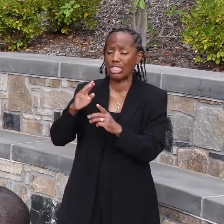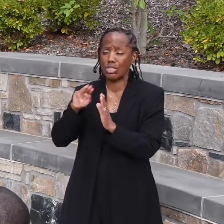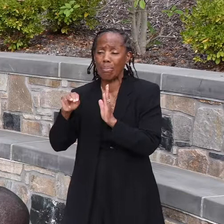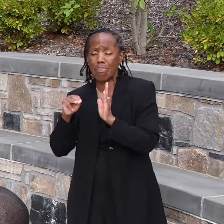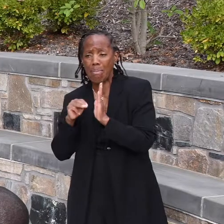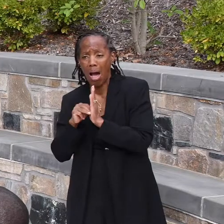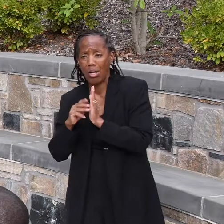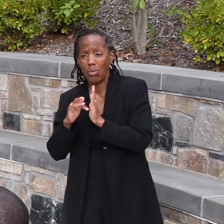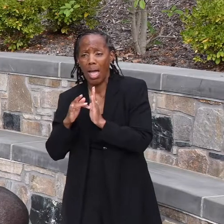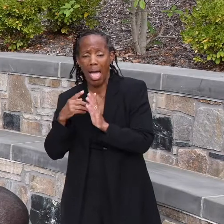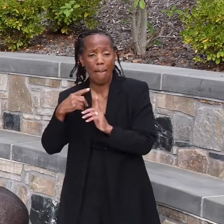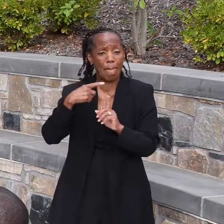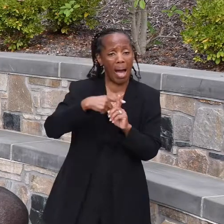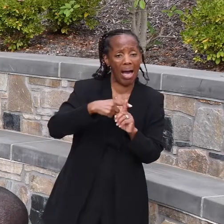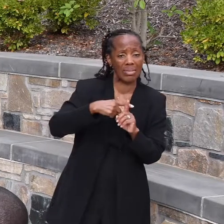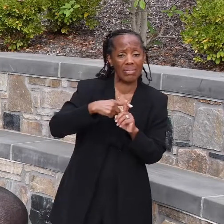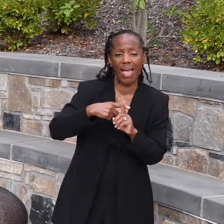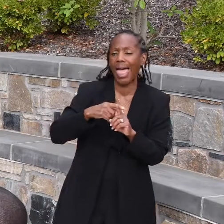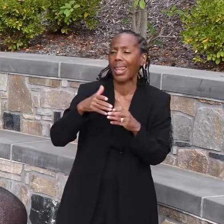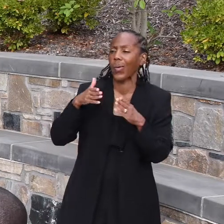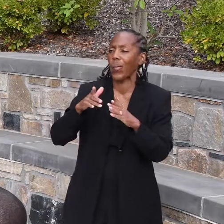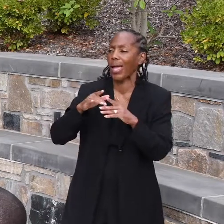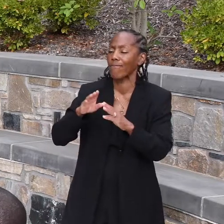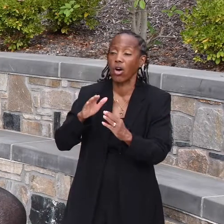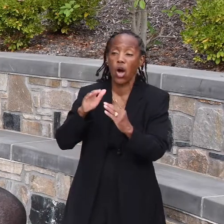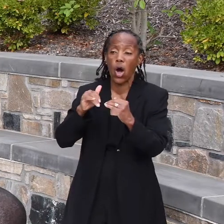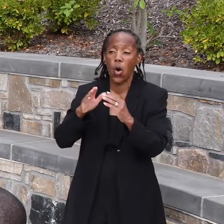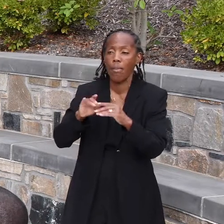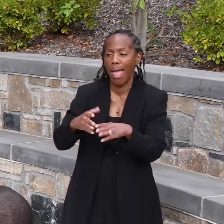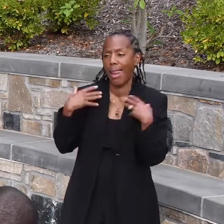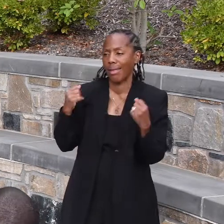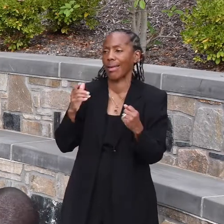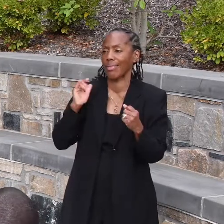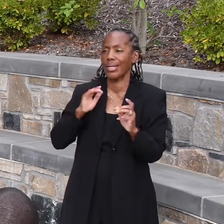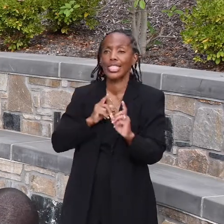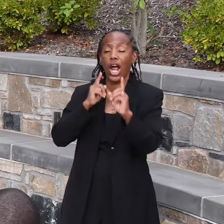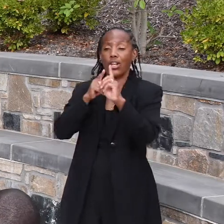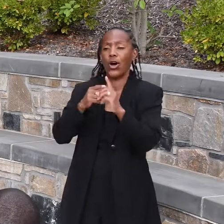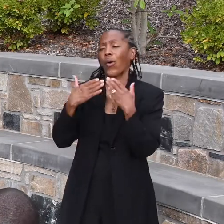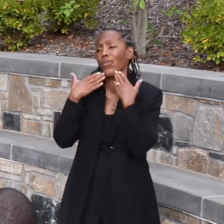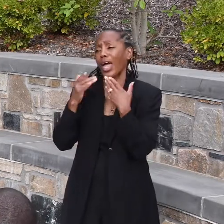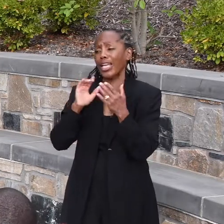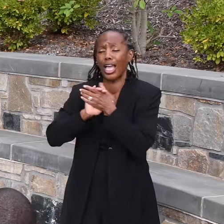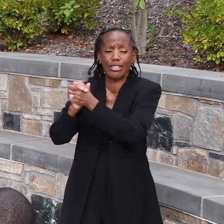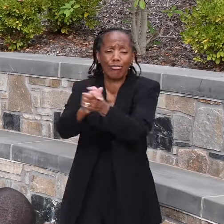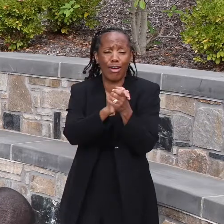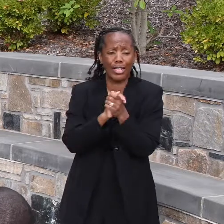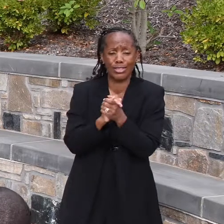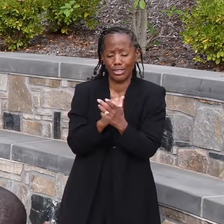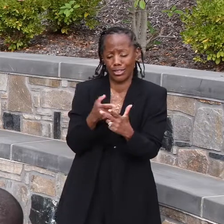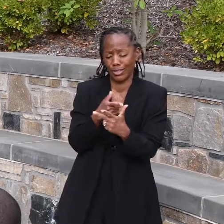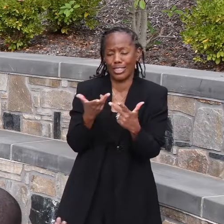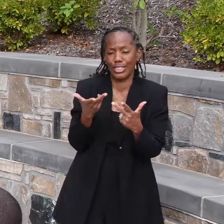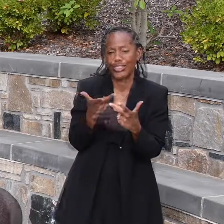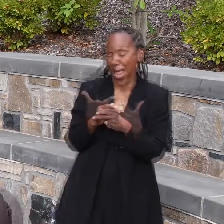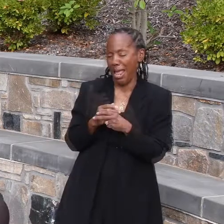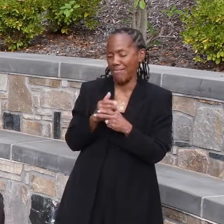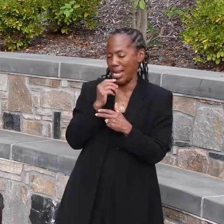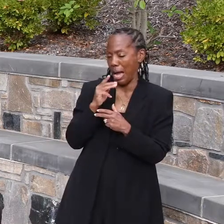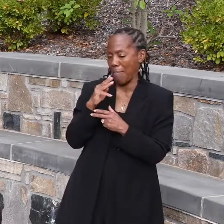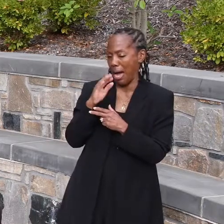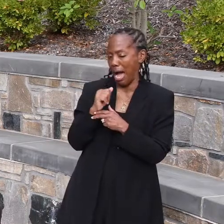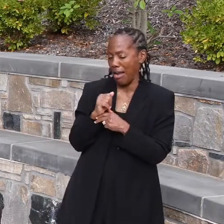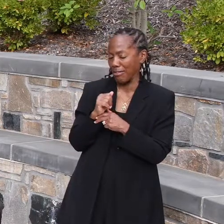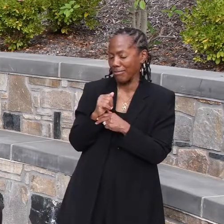way to hope and healing. And that's what we're about, hope and healing. Thank you. And congratulations to the recipients.